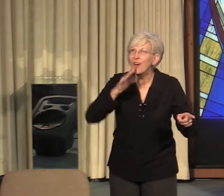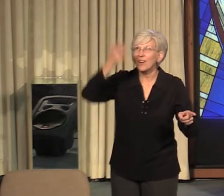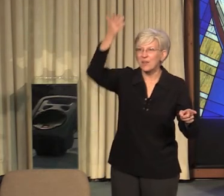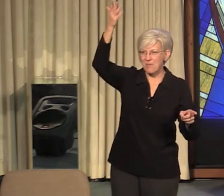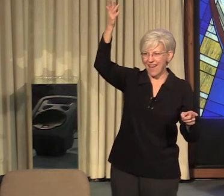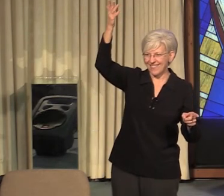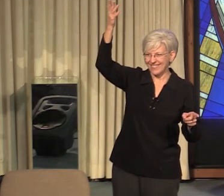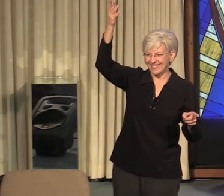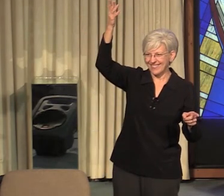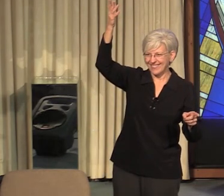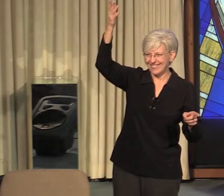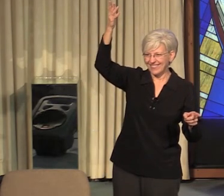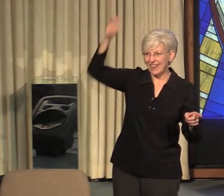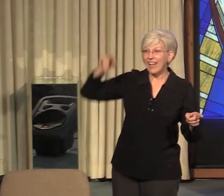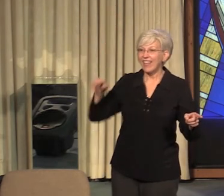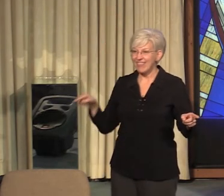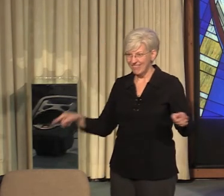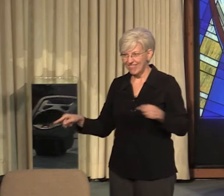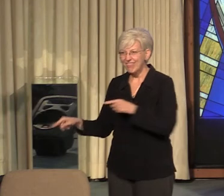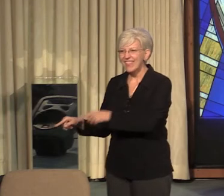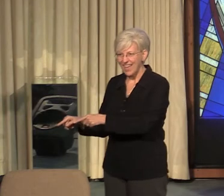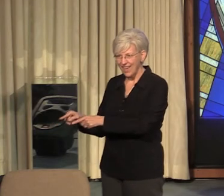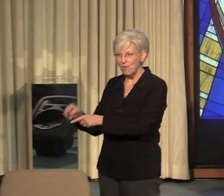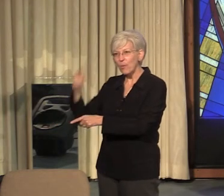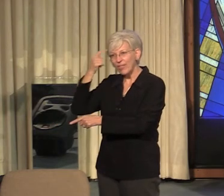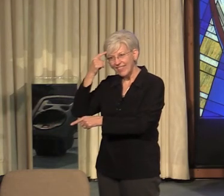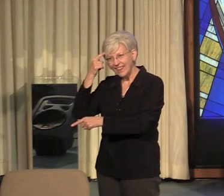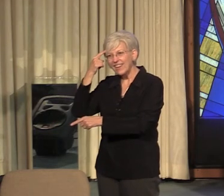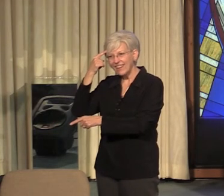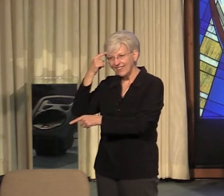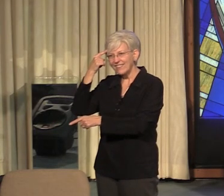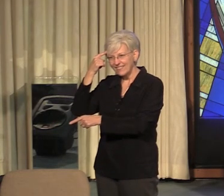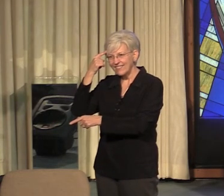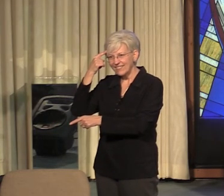truth is we all have Myrtle Fillmore's rich father.